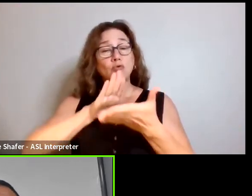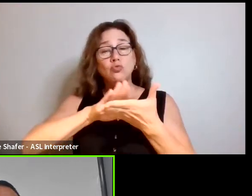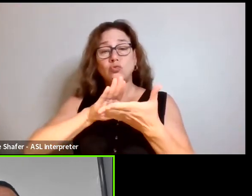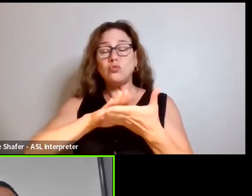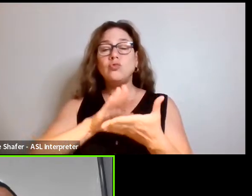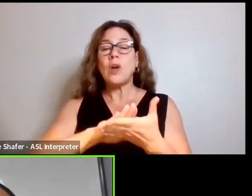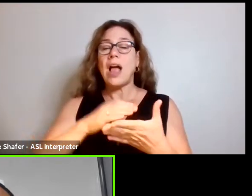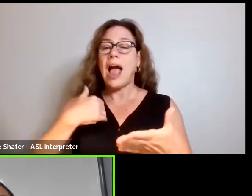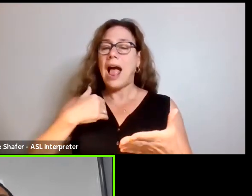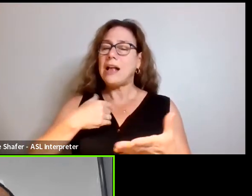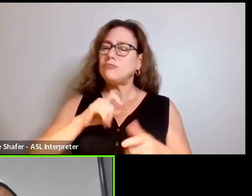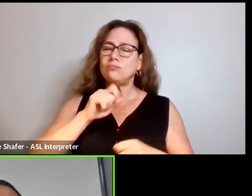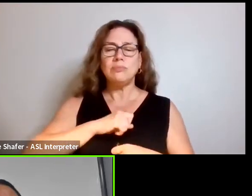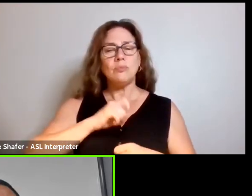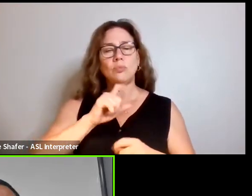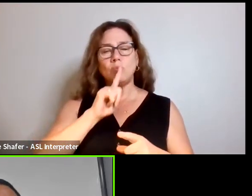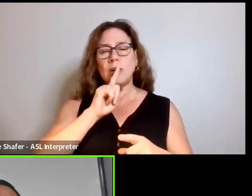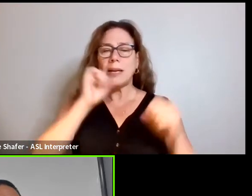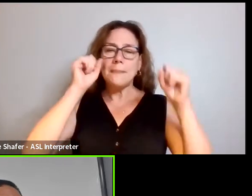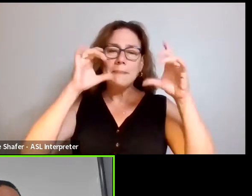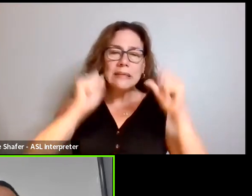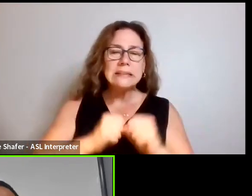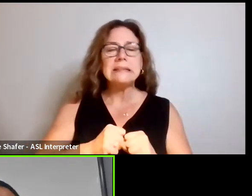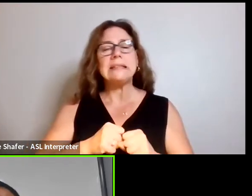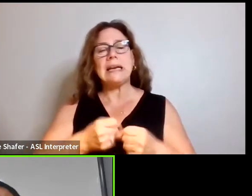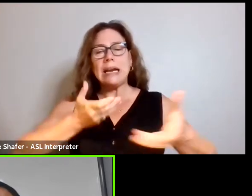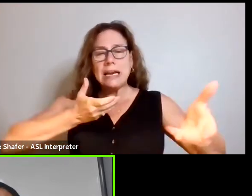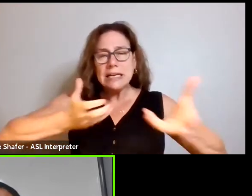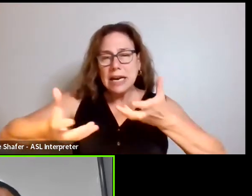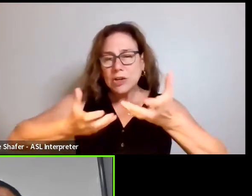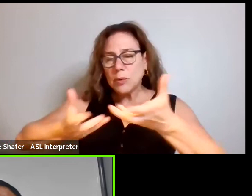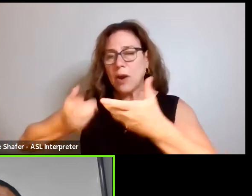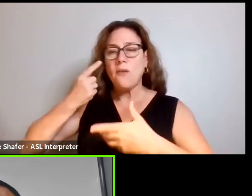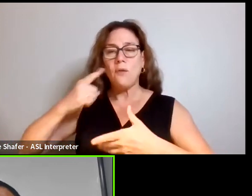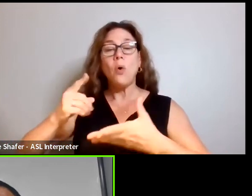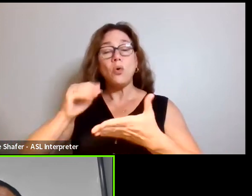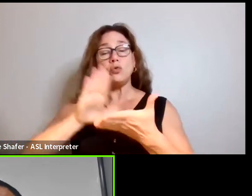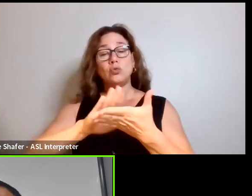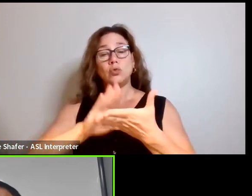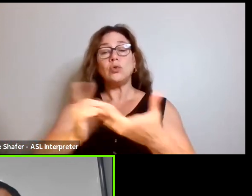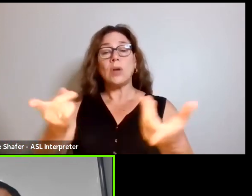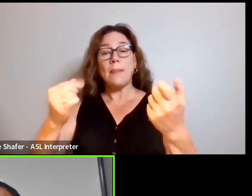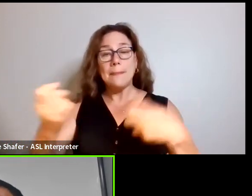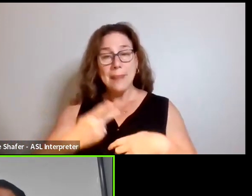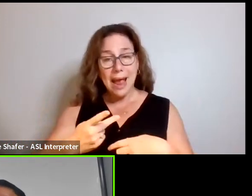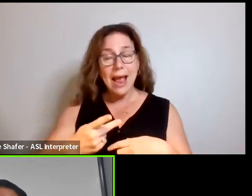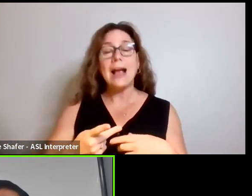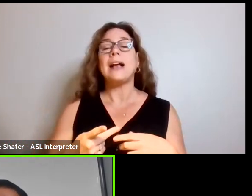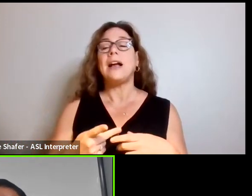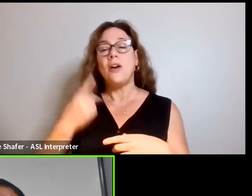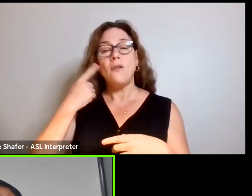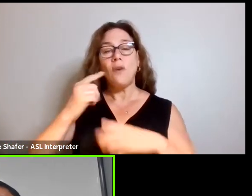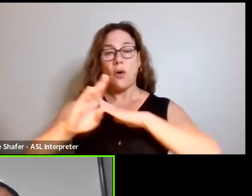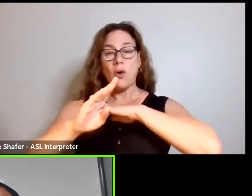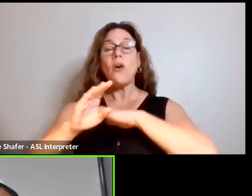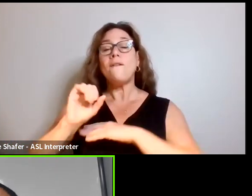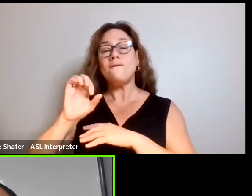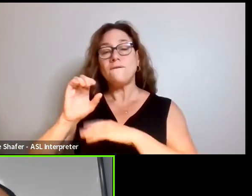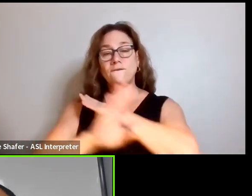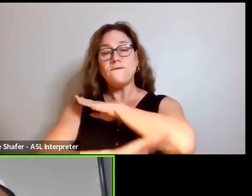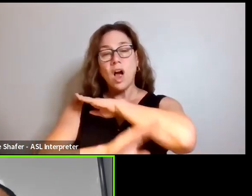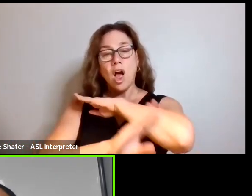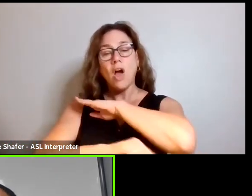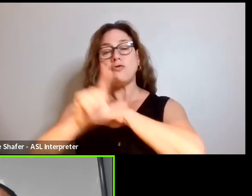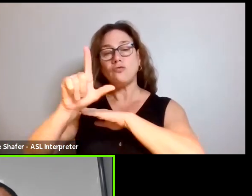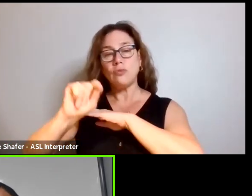and engagement from both new and returning students for the fall 2023. Just want to emphasize that we are committed to providing high